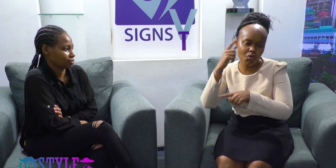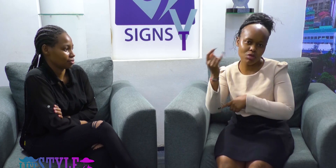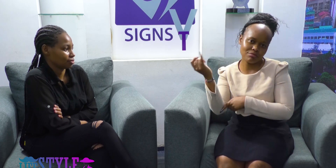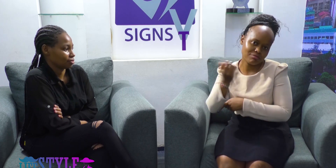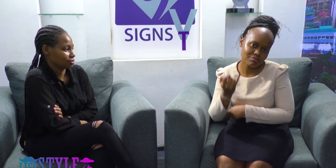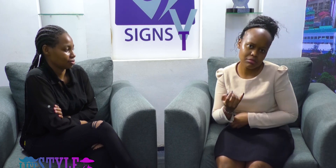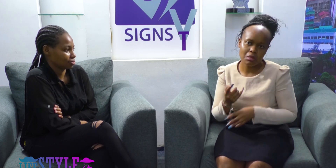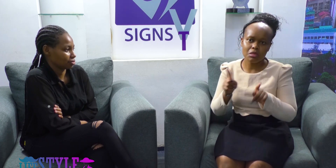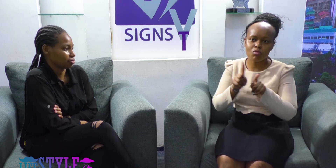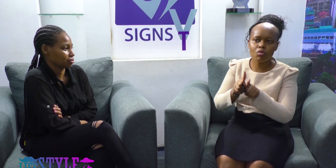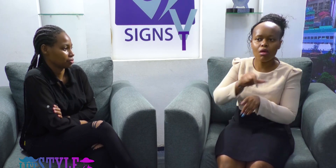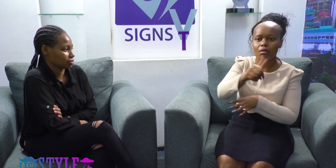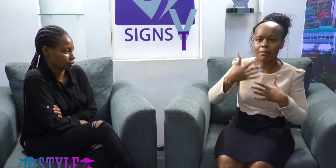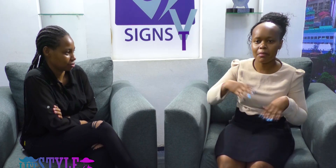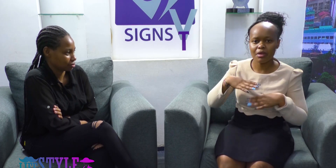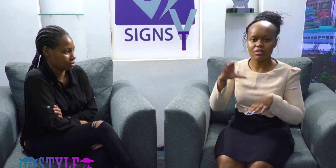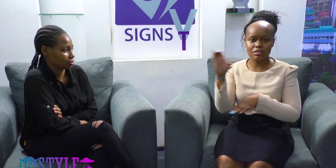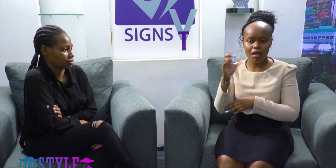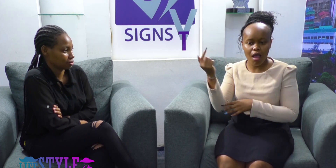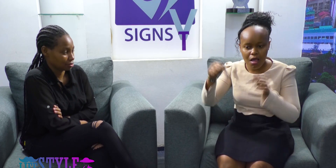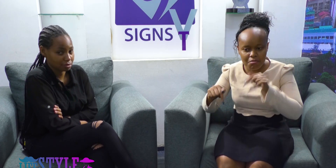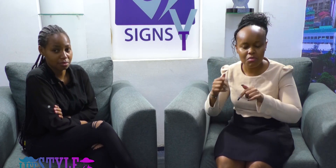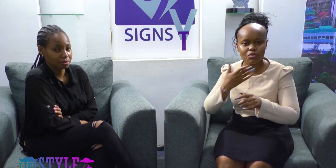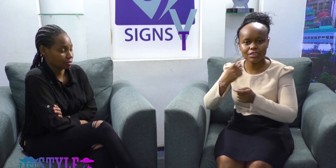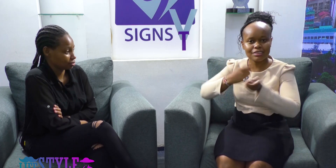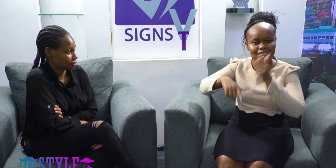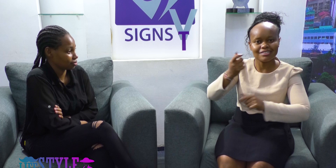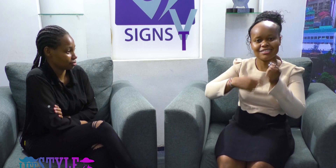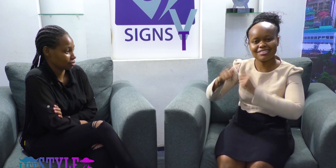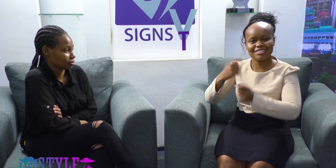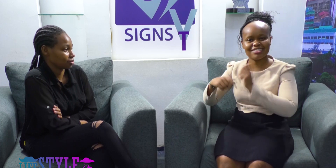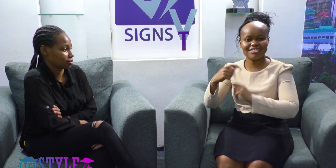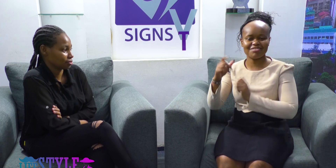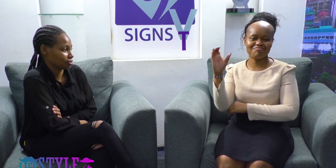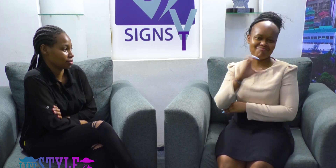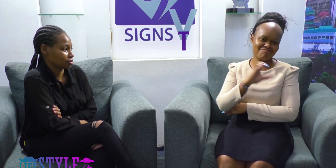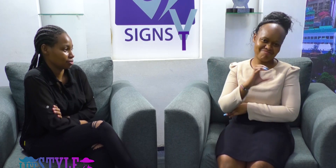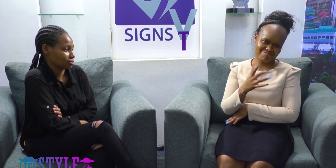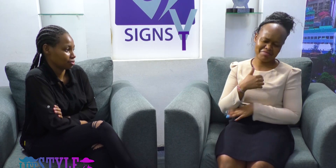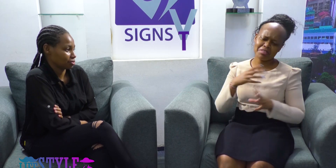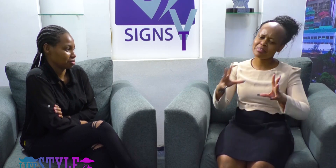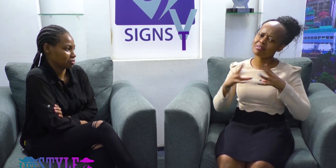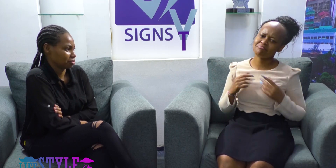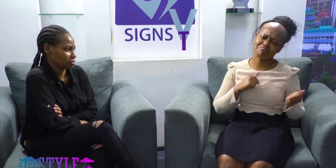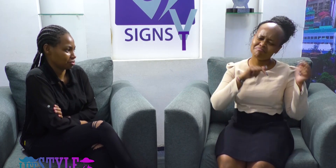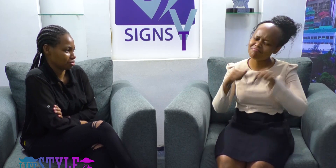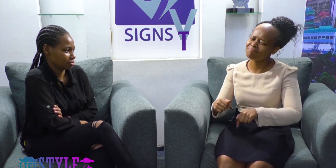so he asked me to be coming around so that I could continue with my art, and this could